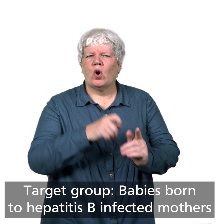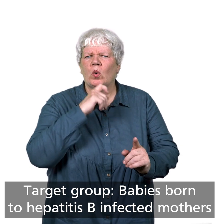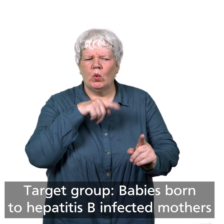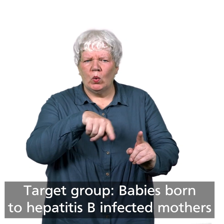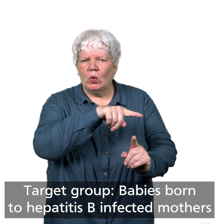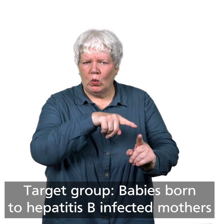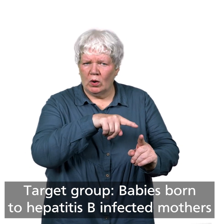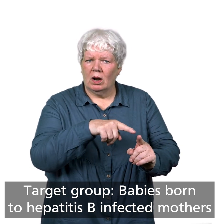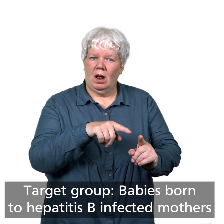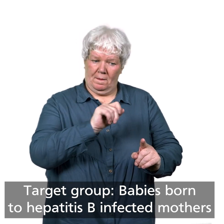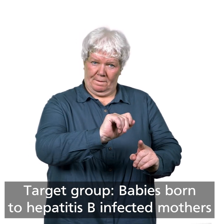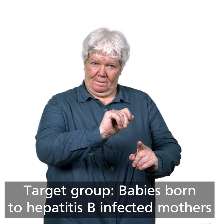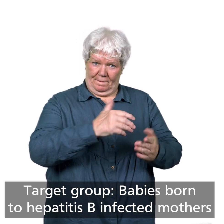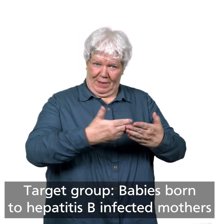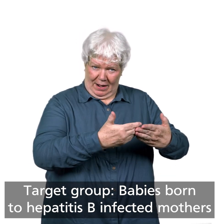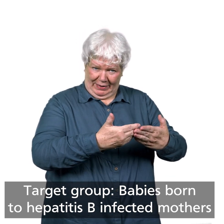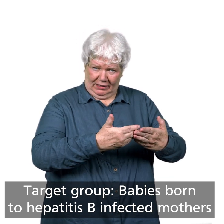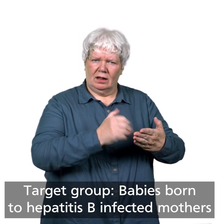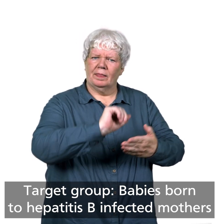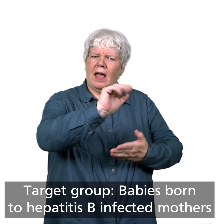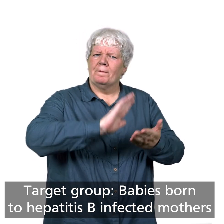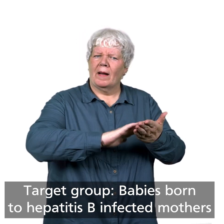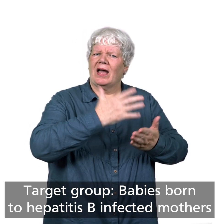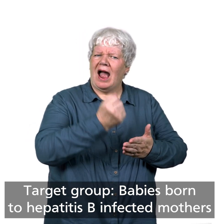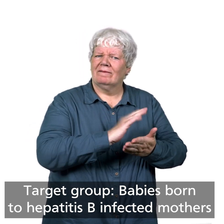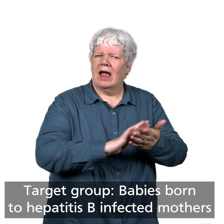Target group: babies born to hepatitis B infected mothers.